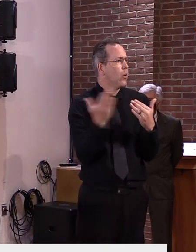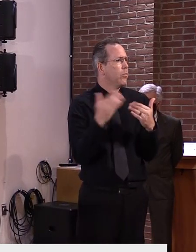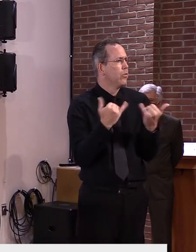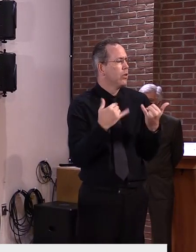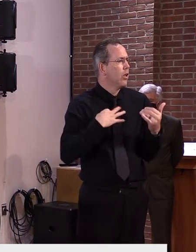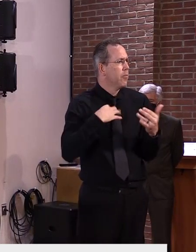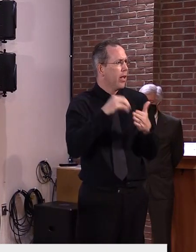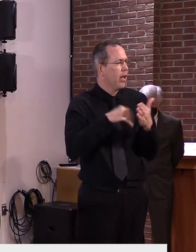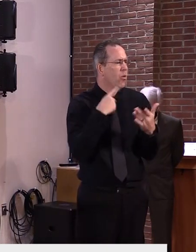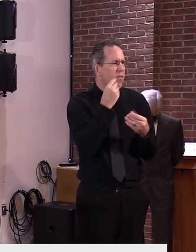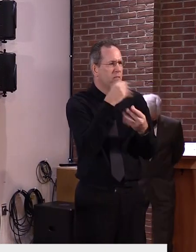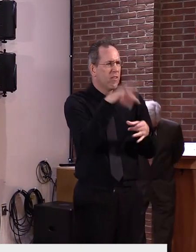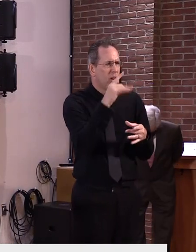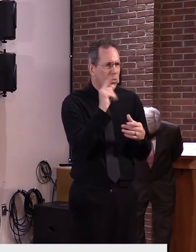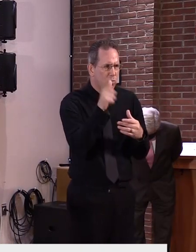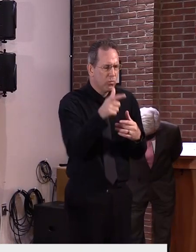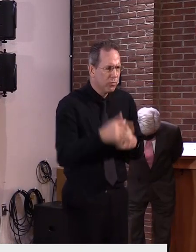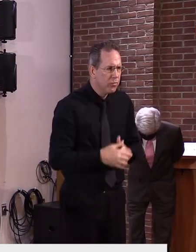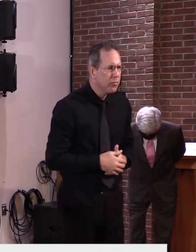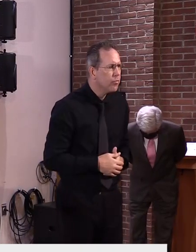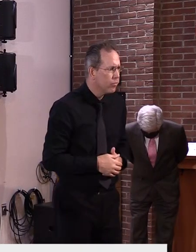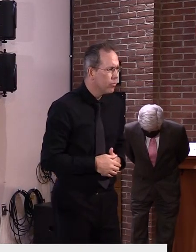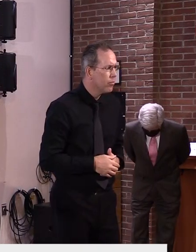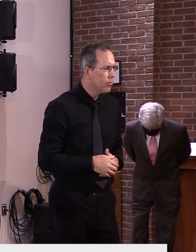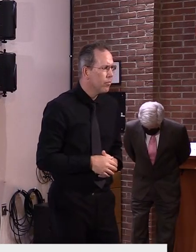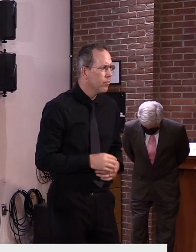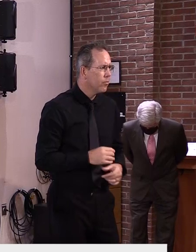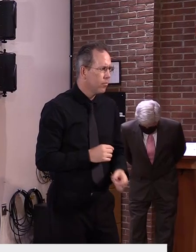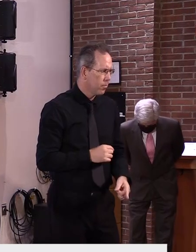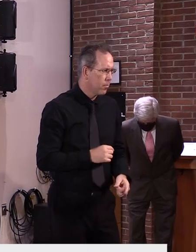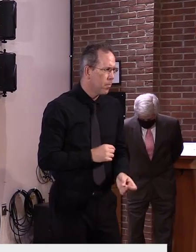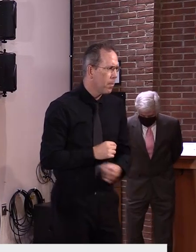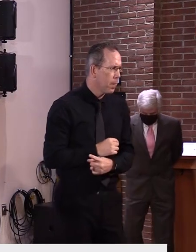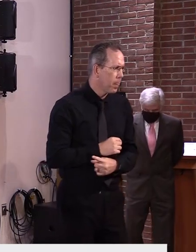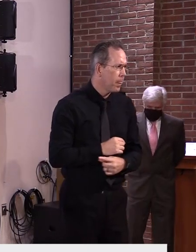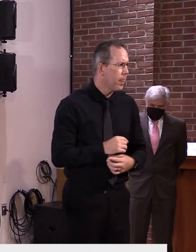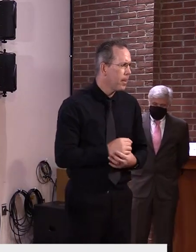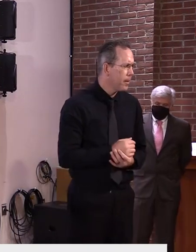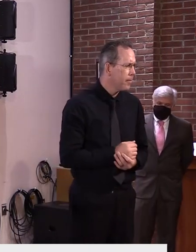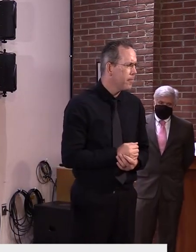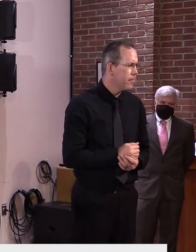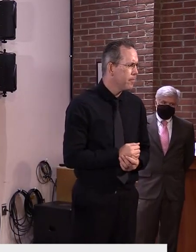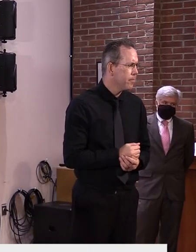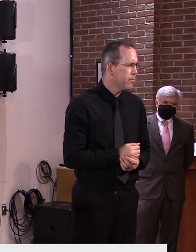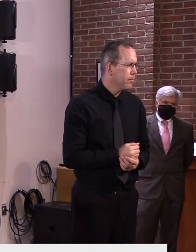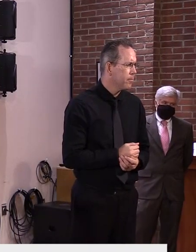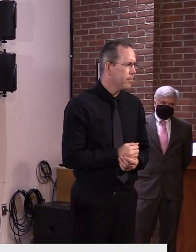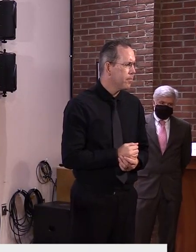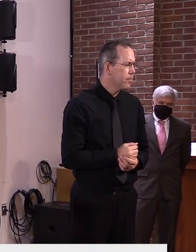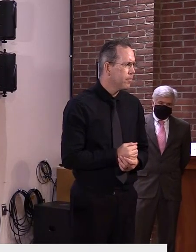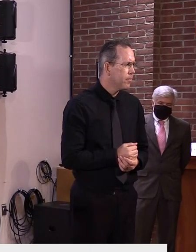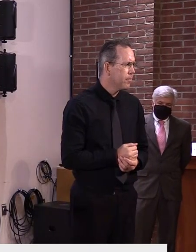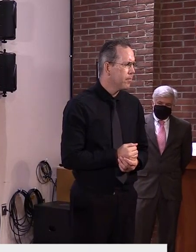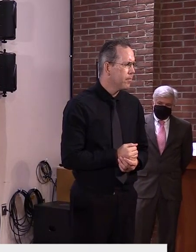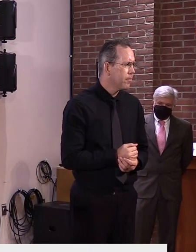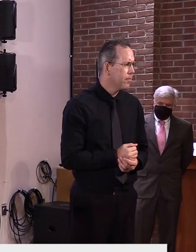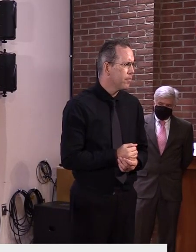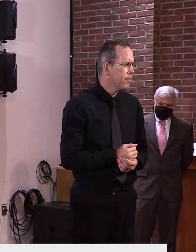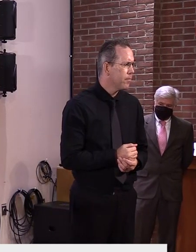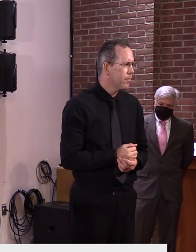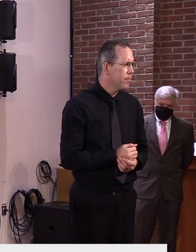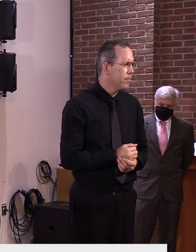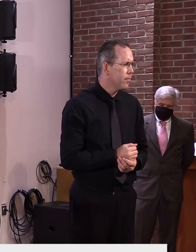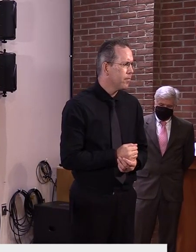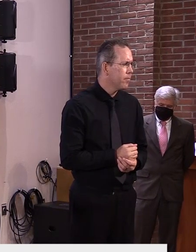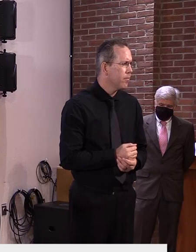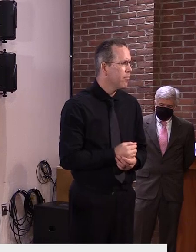walk through the application. Is a little bit more complicated than some of the other ones in the way just the website was set up